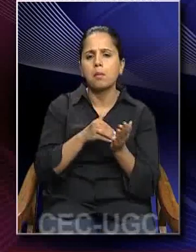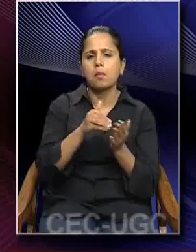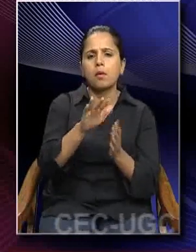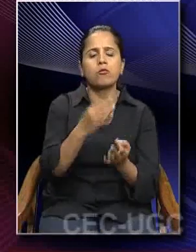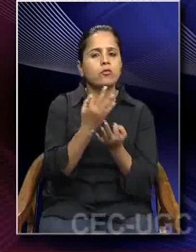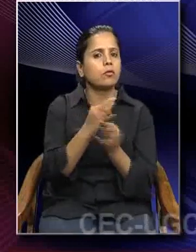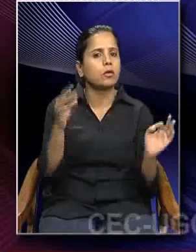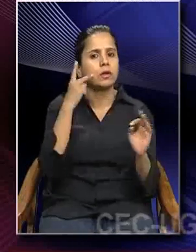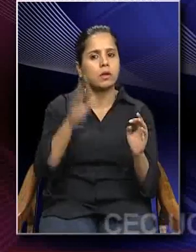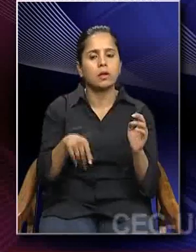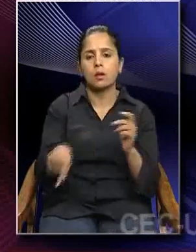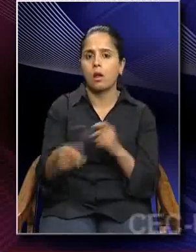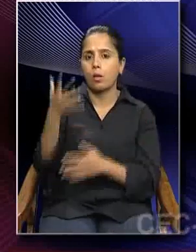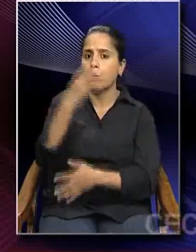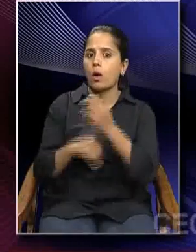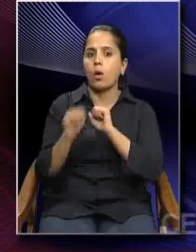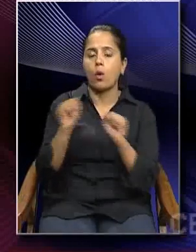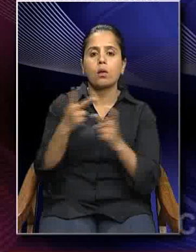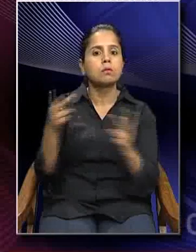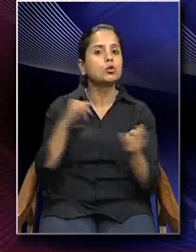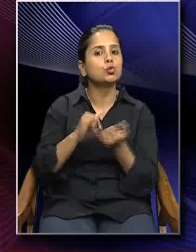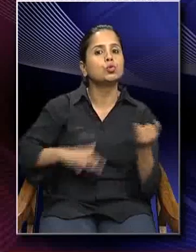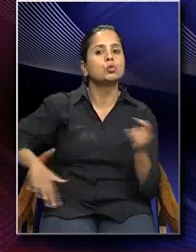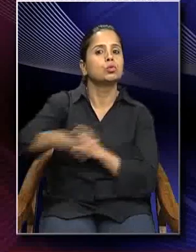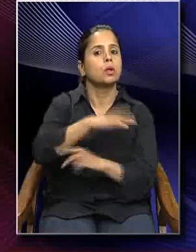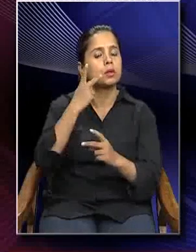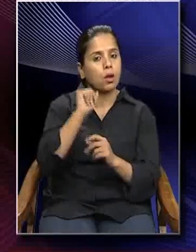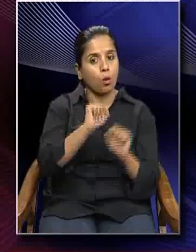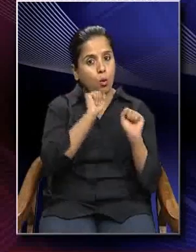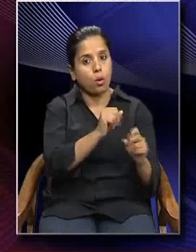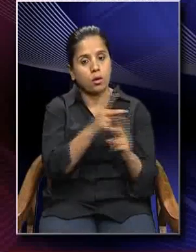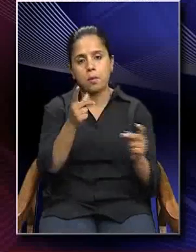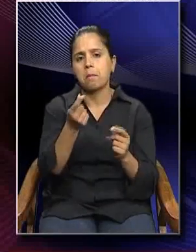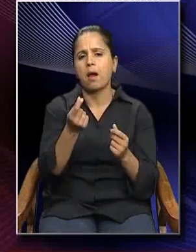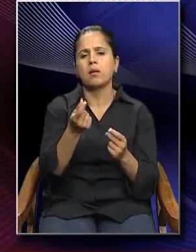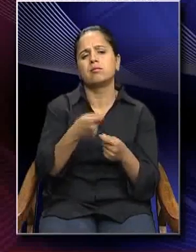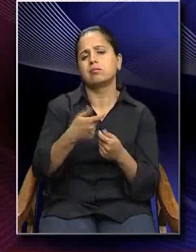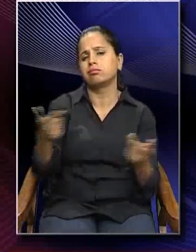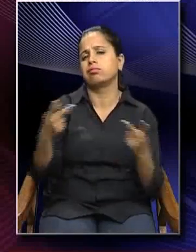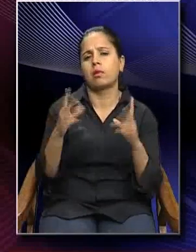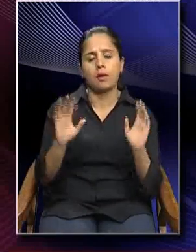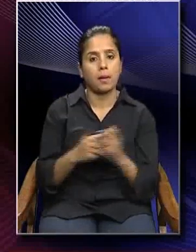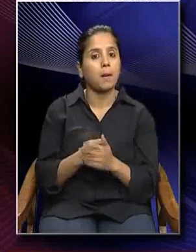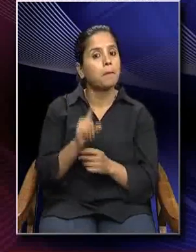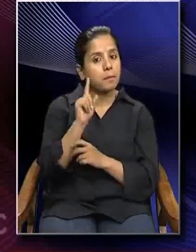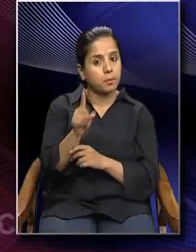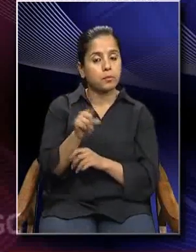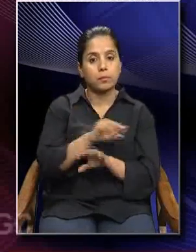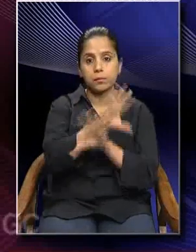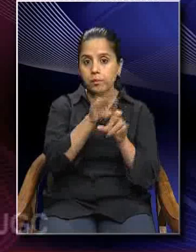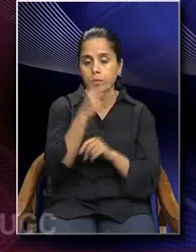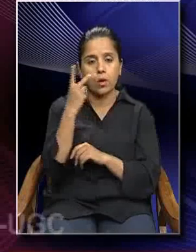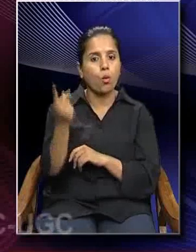to wield power in society through her money. However, these were